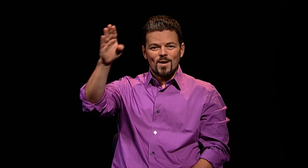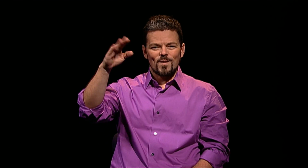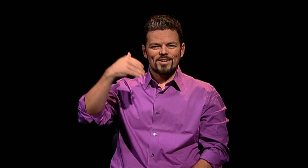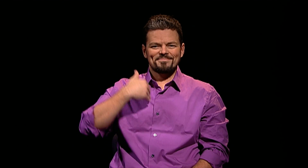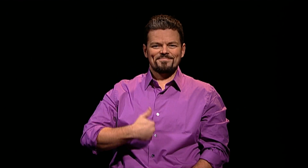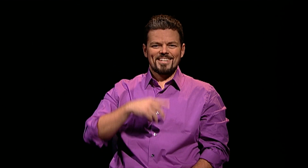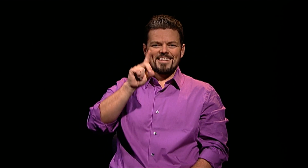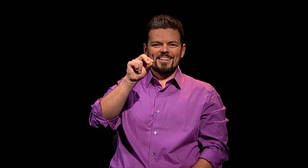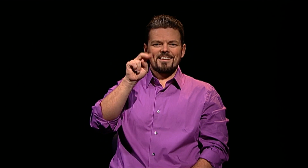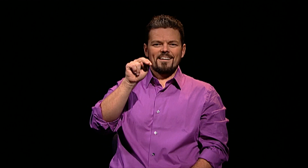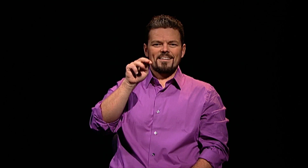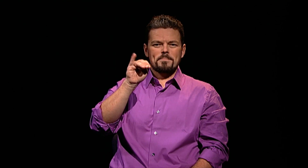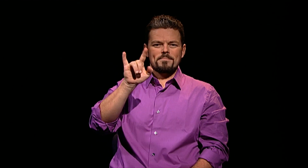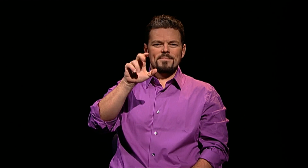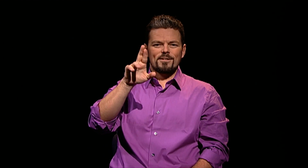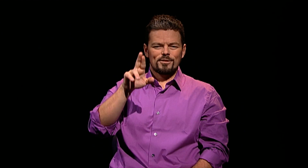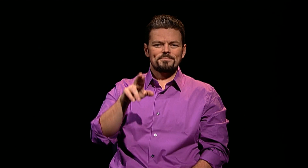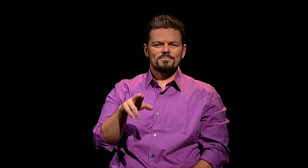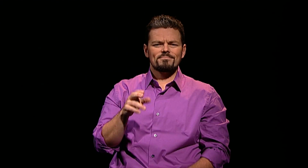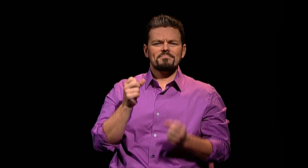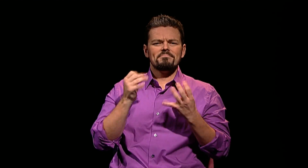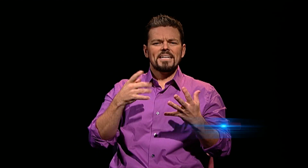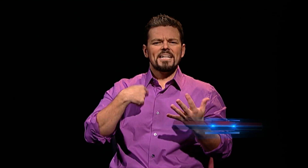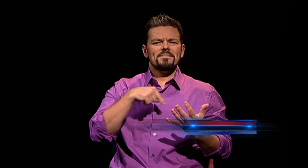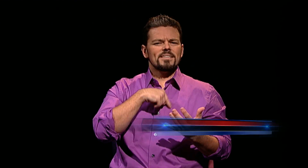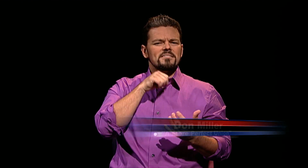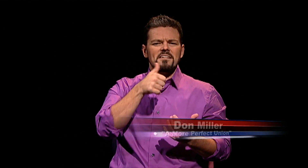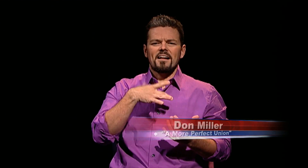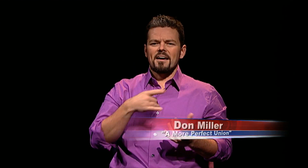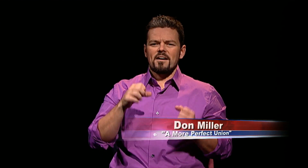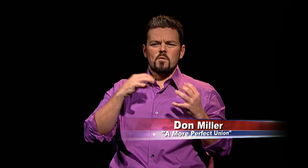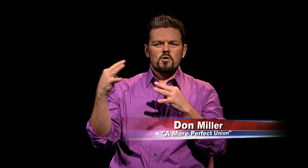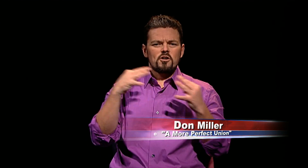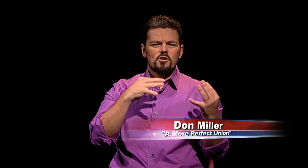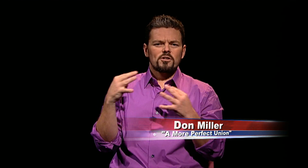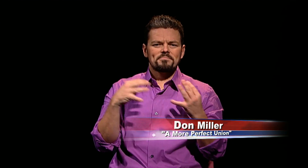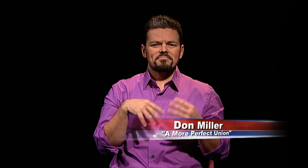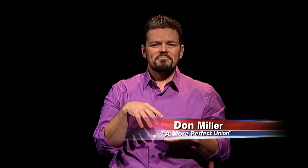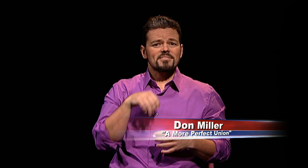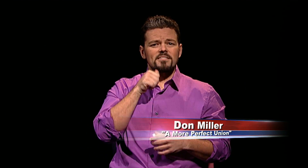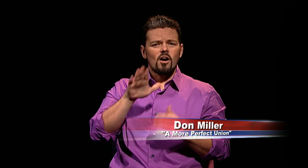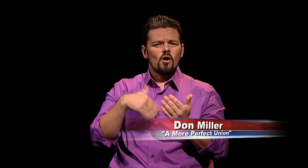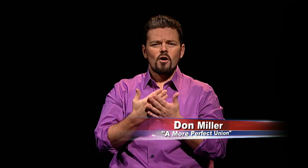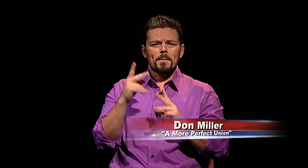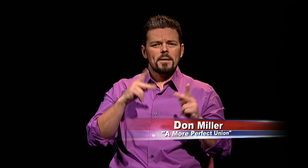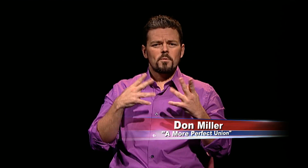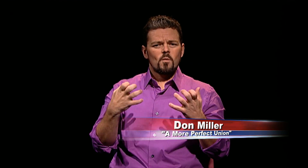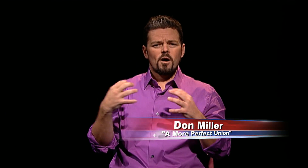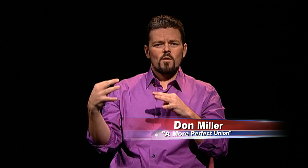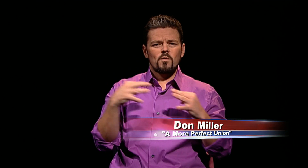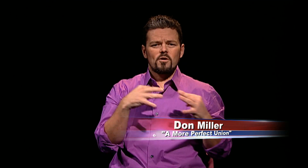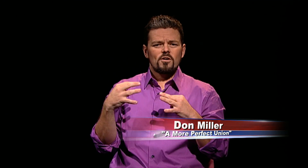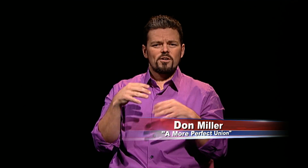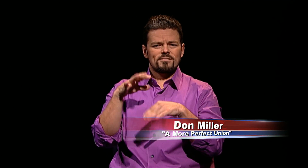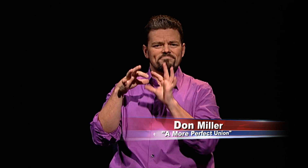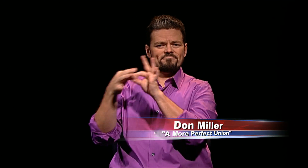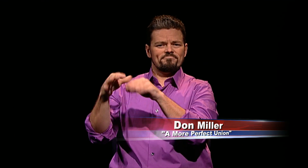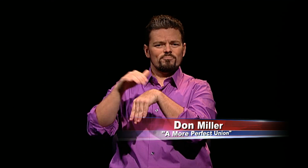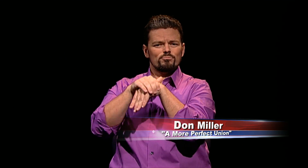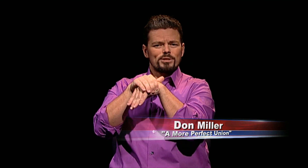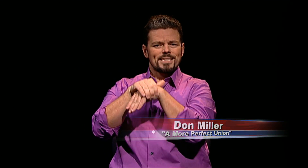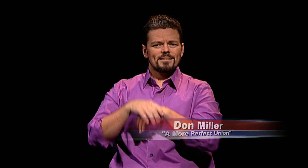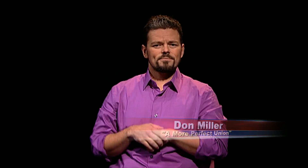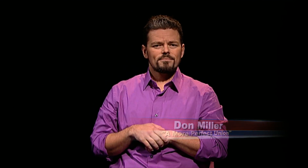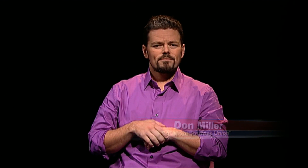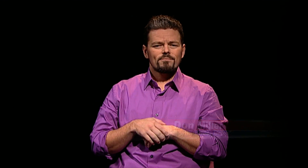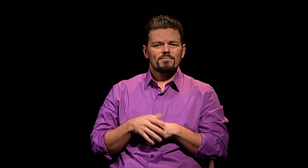Thanks, Tamara. Hi, I'm Don Miller. I think I can say that most of us do not like war.